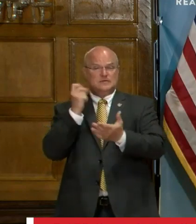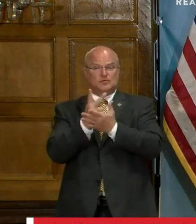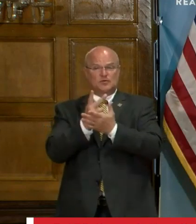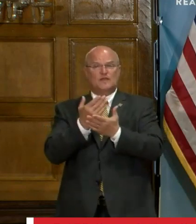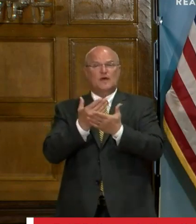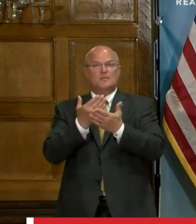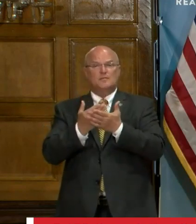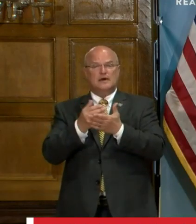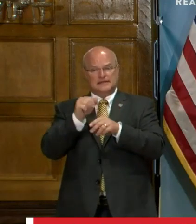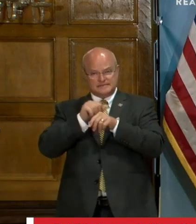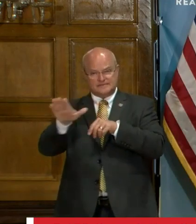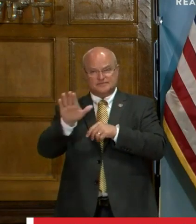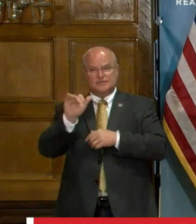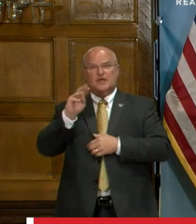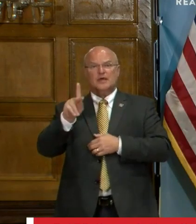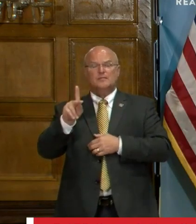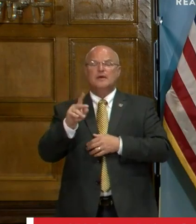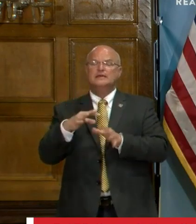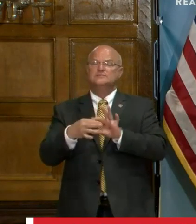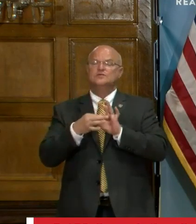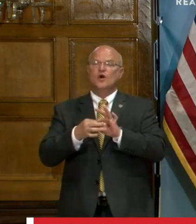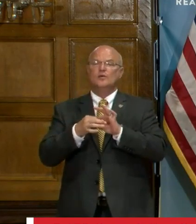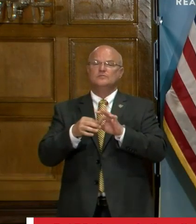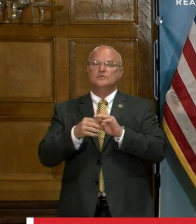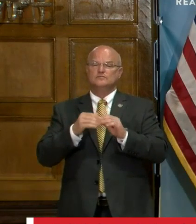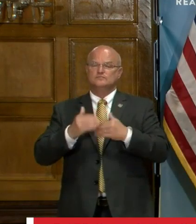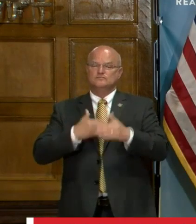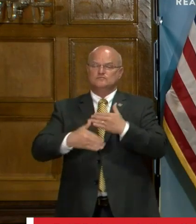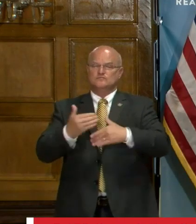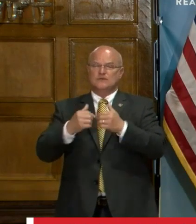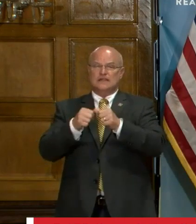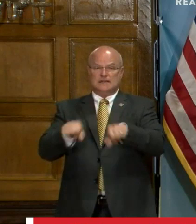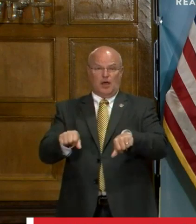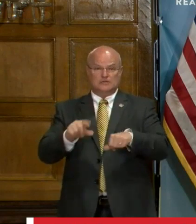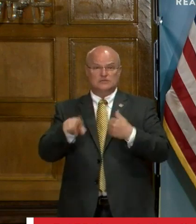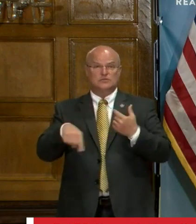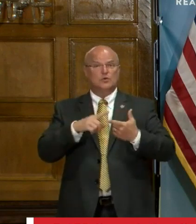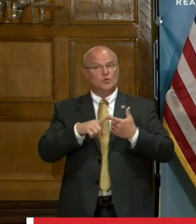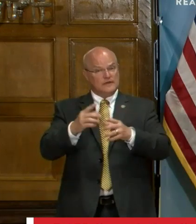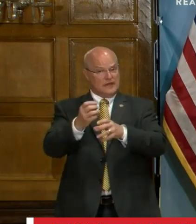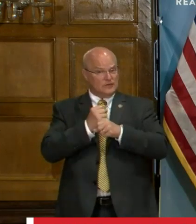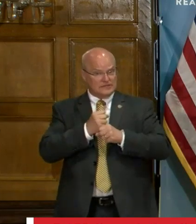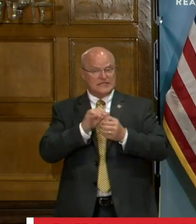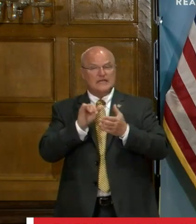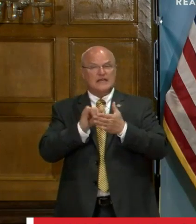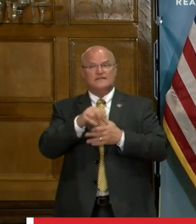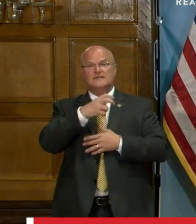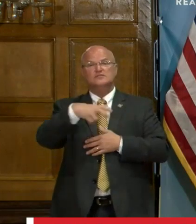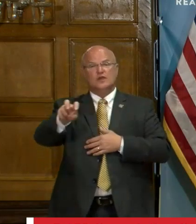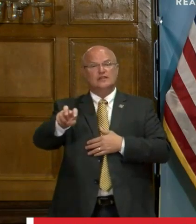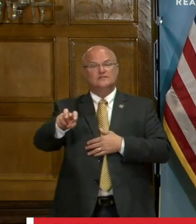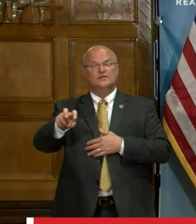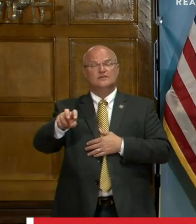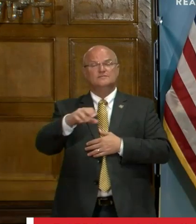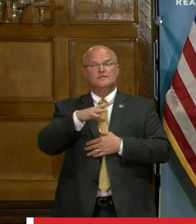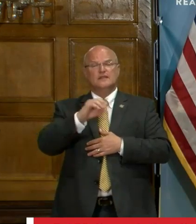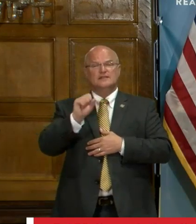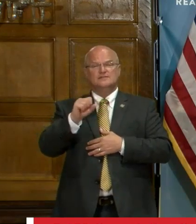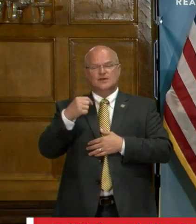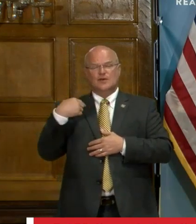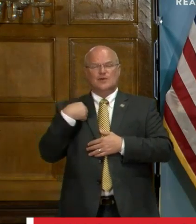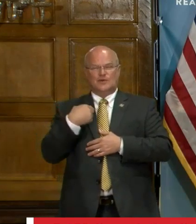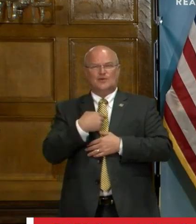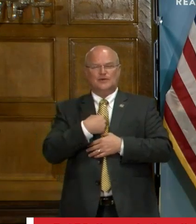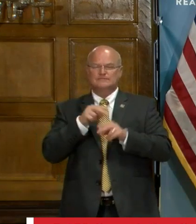can be checked. The banks have been very cooperative to accelerate the deposits whenever they receive the transfers, and so